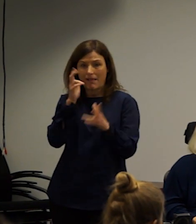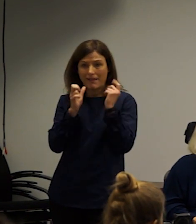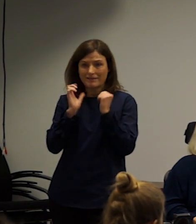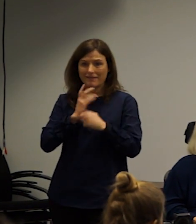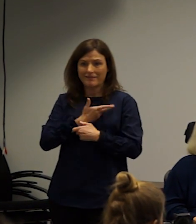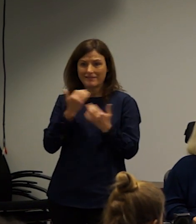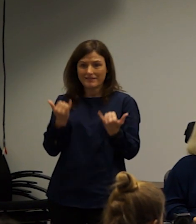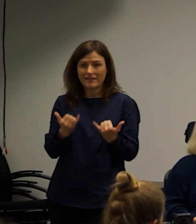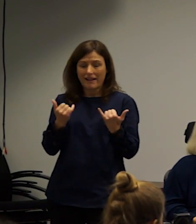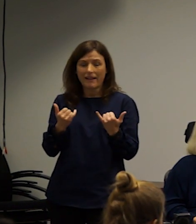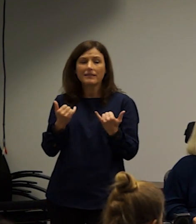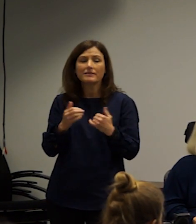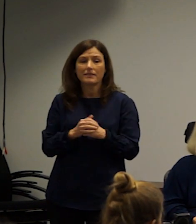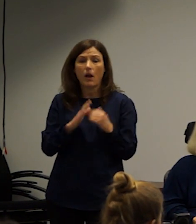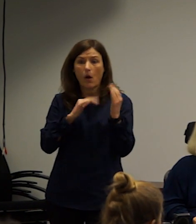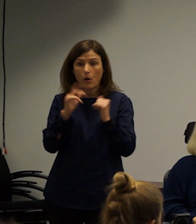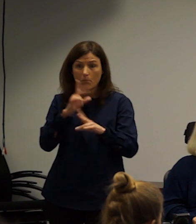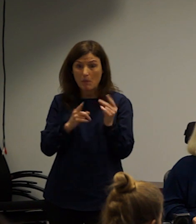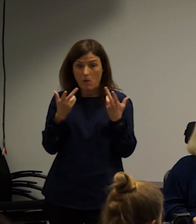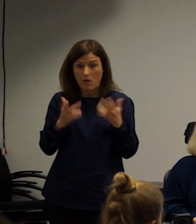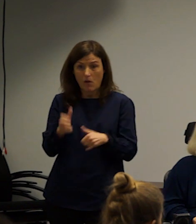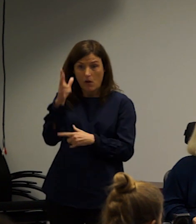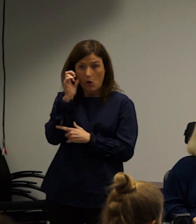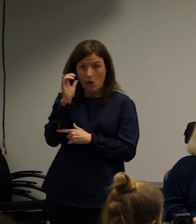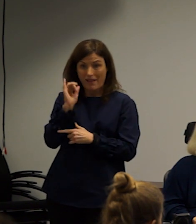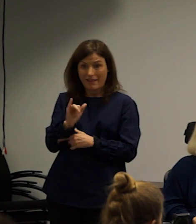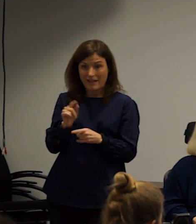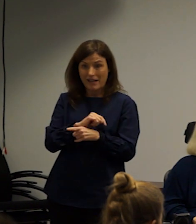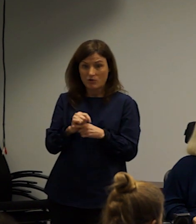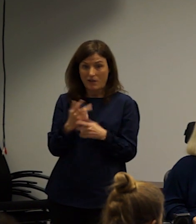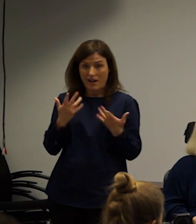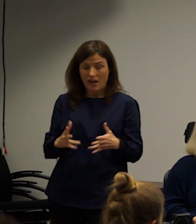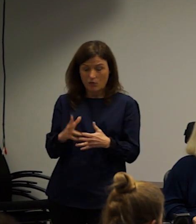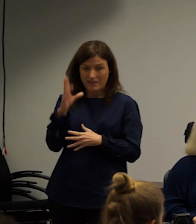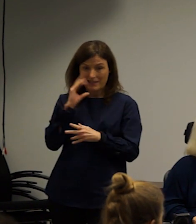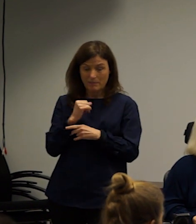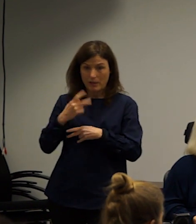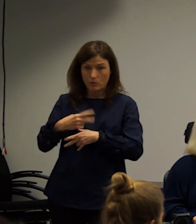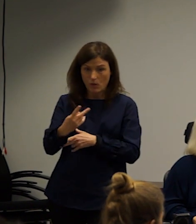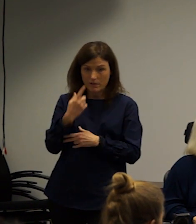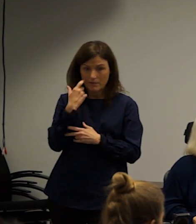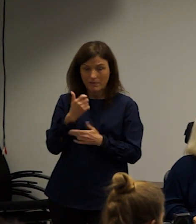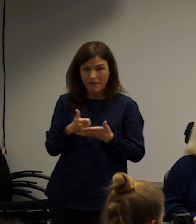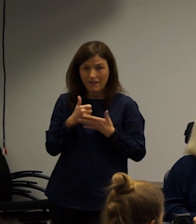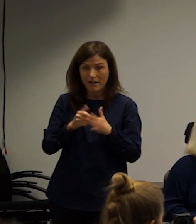us today, and I hope those of you who have already heard this training like twice already because you were helping us